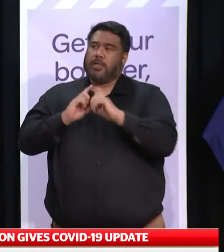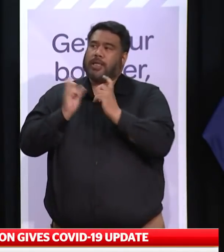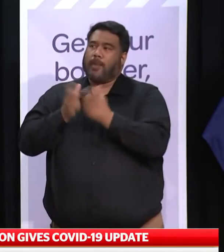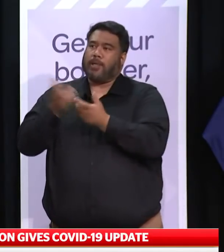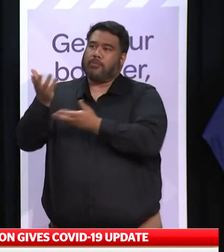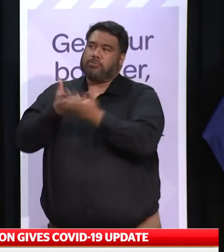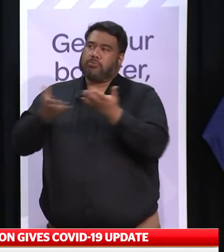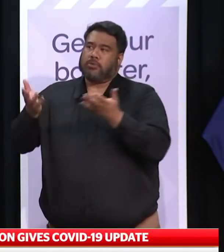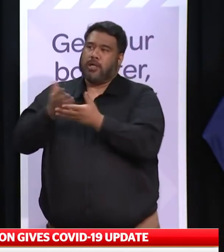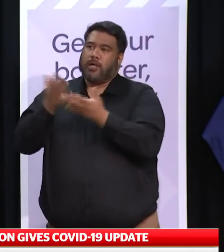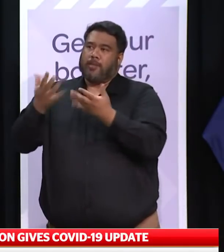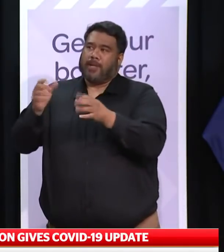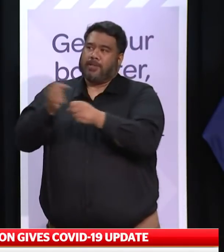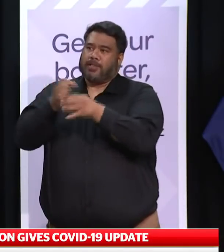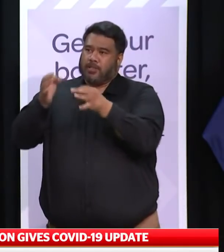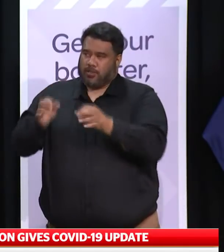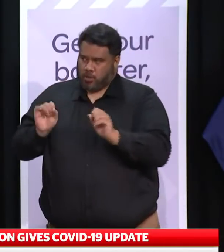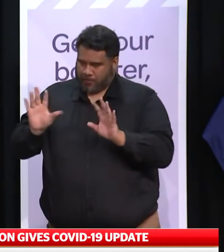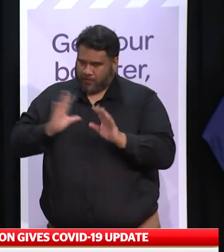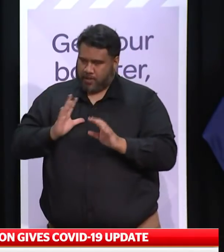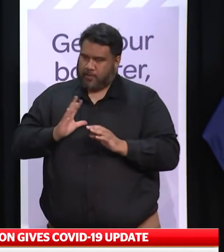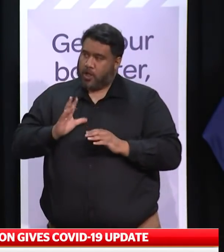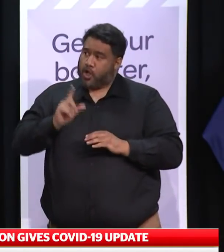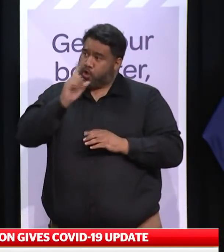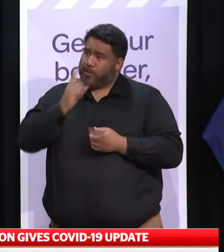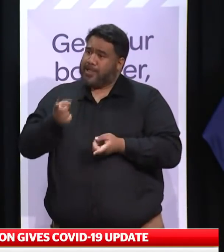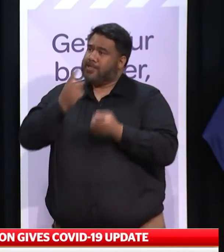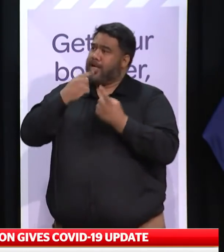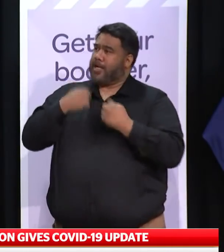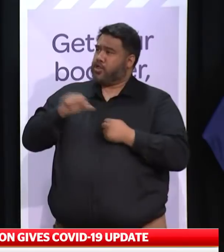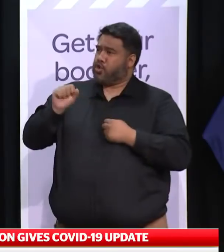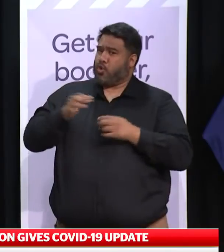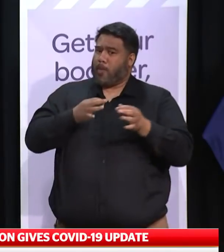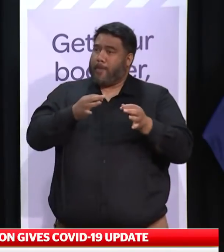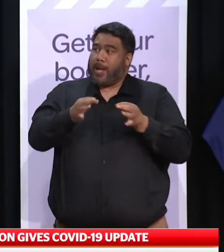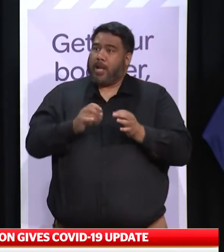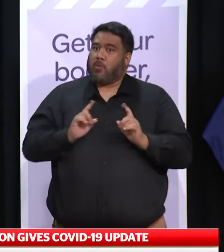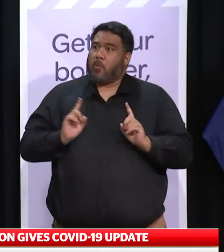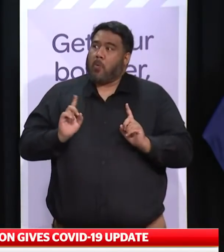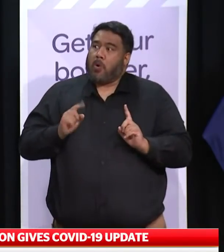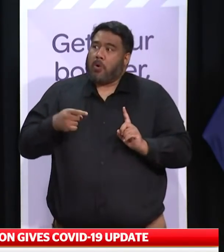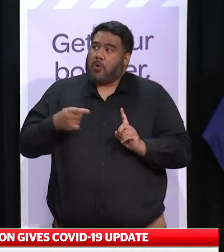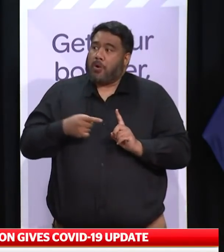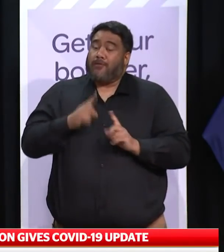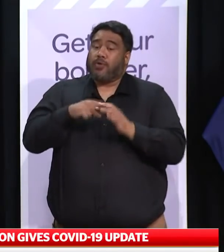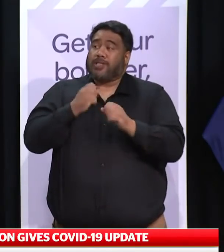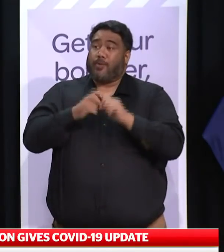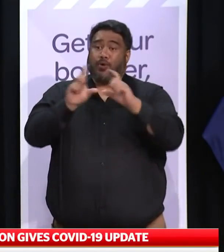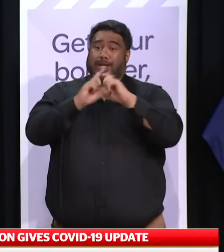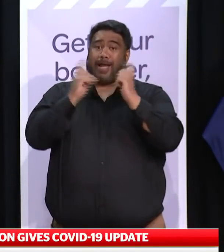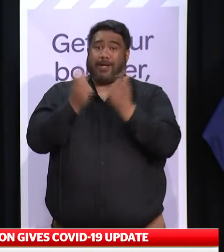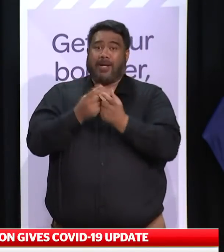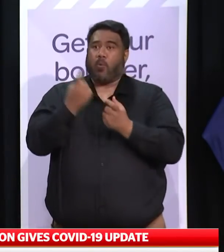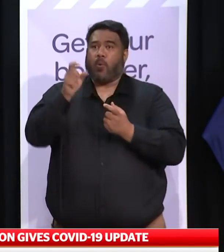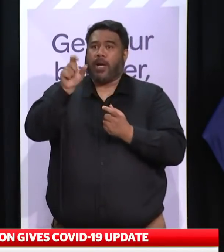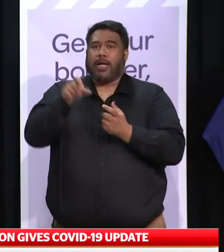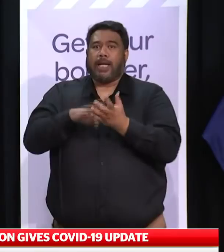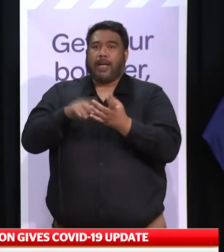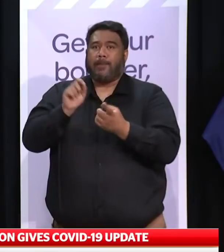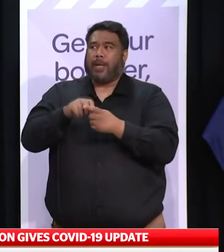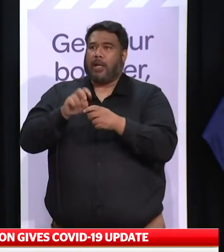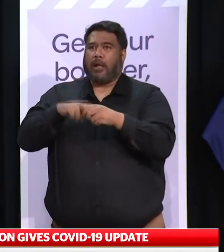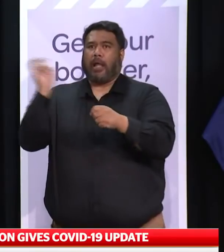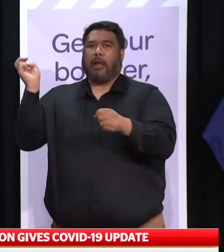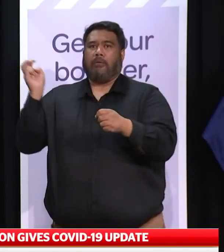know what sort of plan is either in development or has been formed if one of the members of Cabinet does go down with COVID and have to